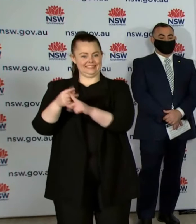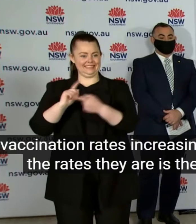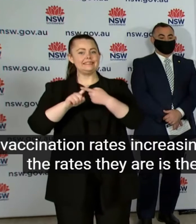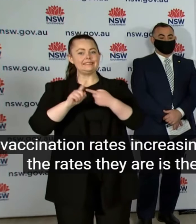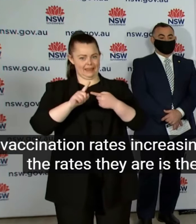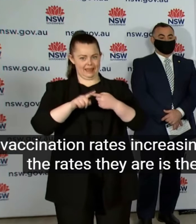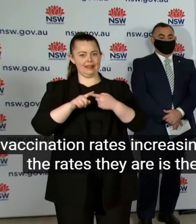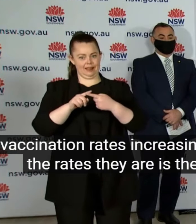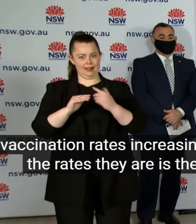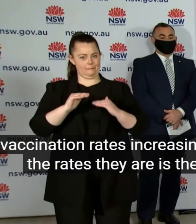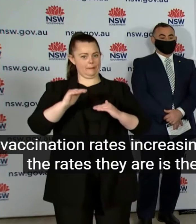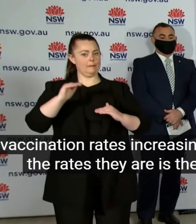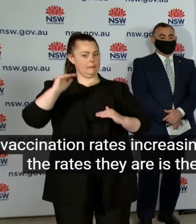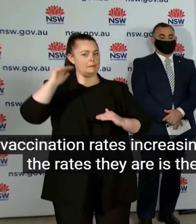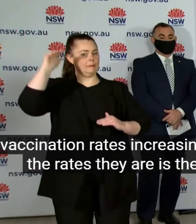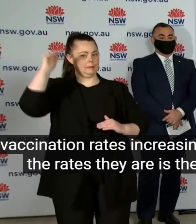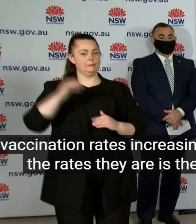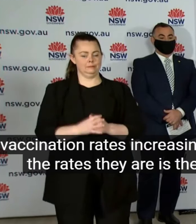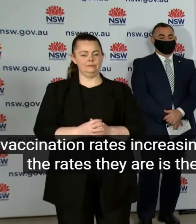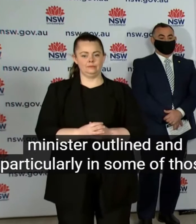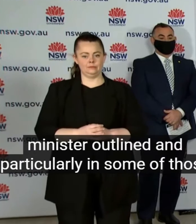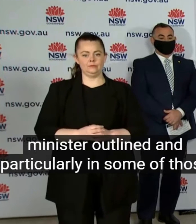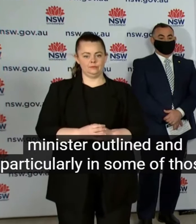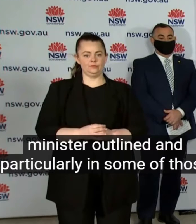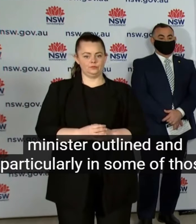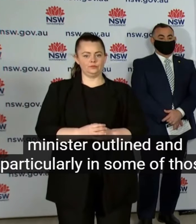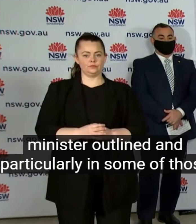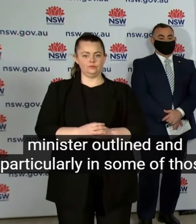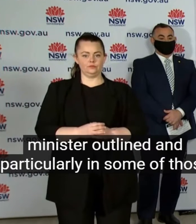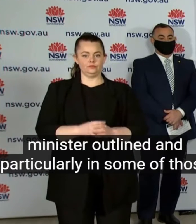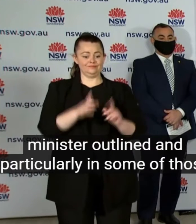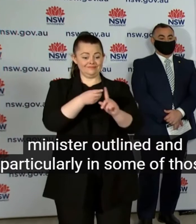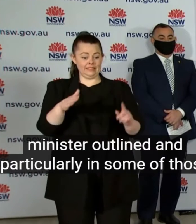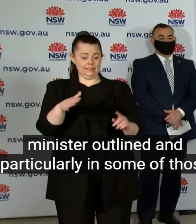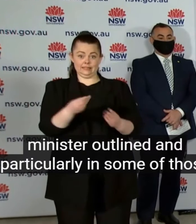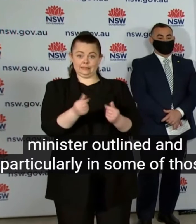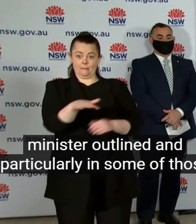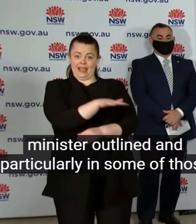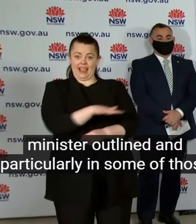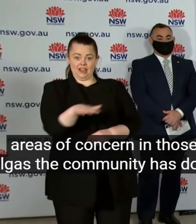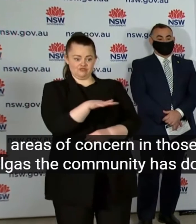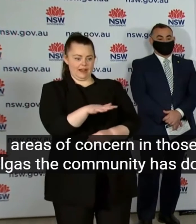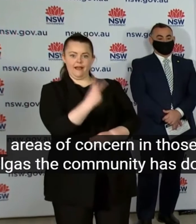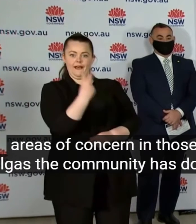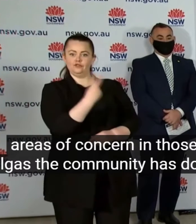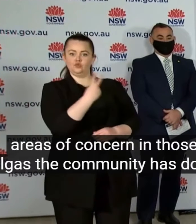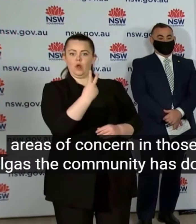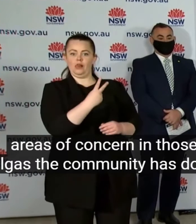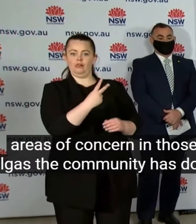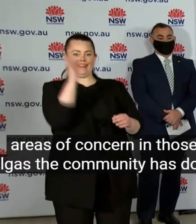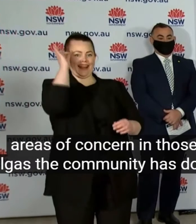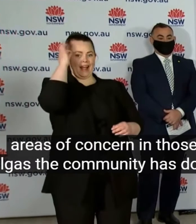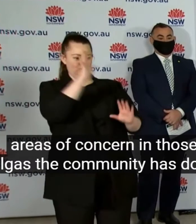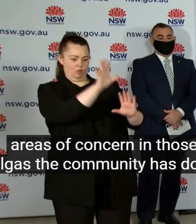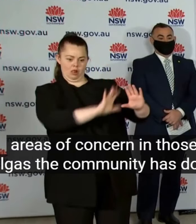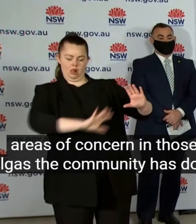at the rates they are, as the Minister outlined, and particularly in some of those areas of concern in those 12 LGAs, the community has